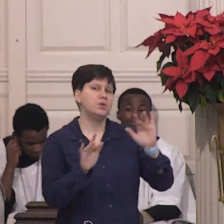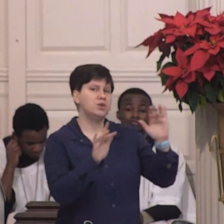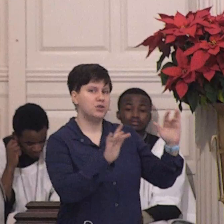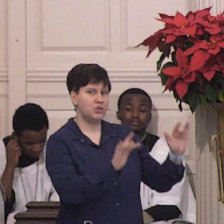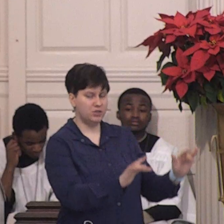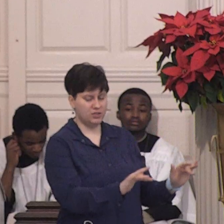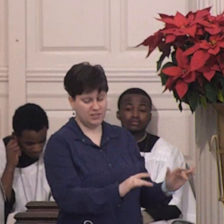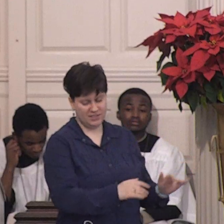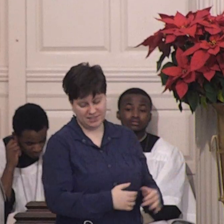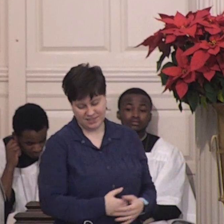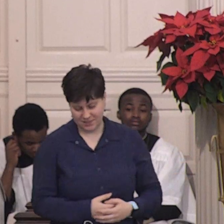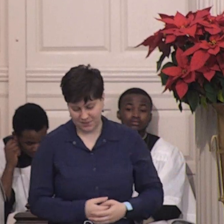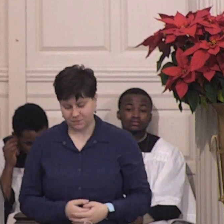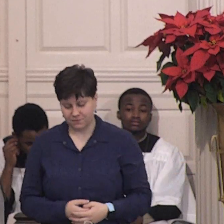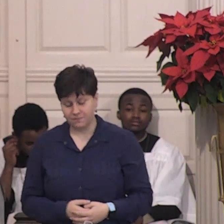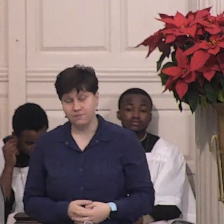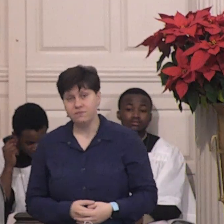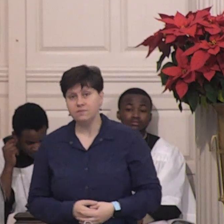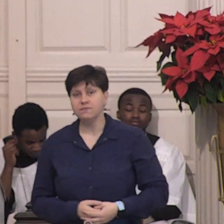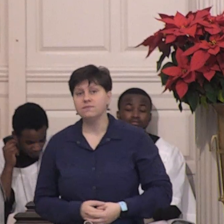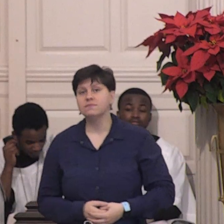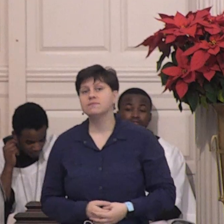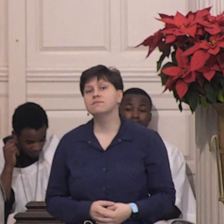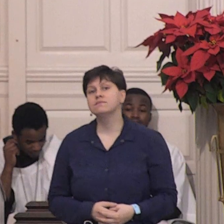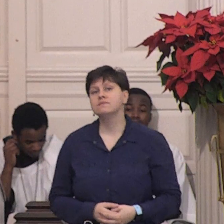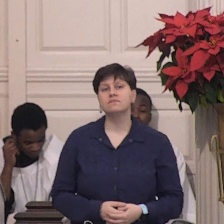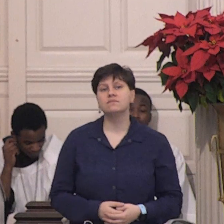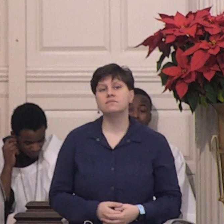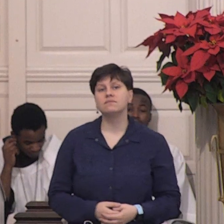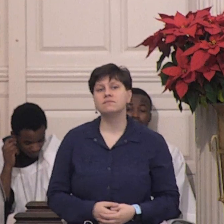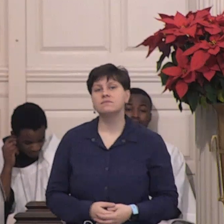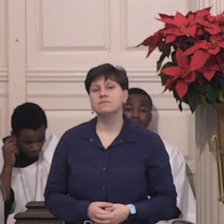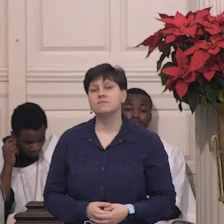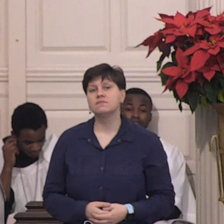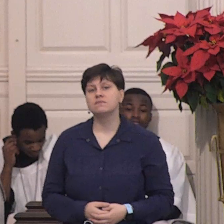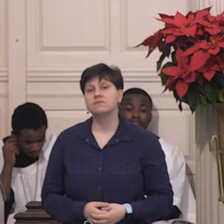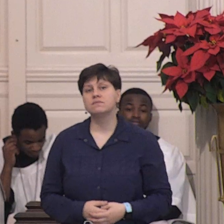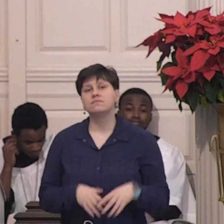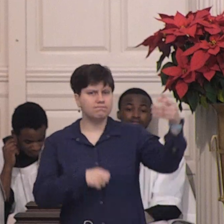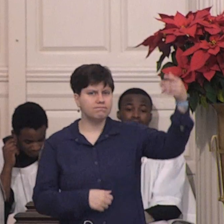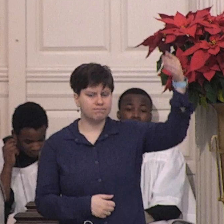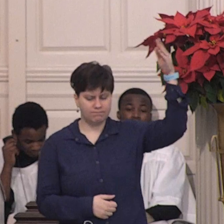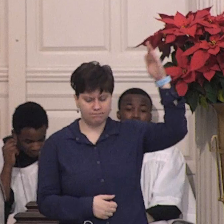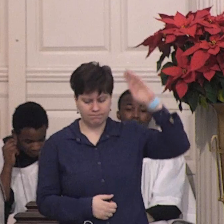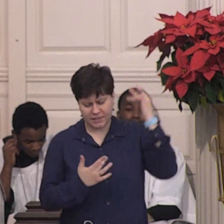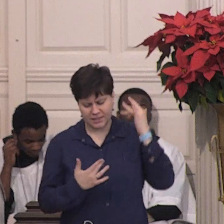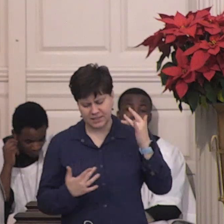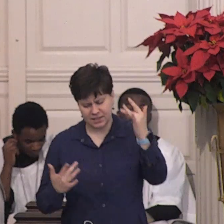Mercy. May God have peace.